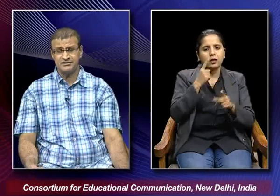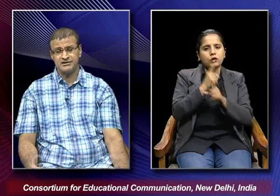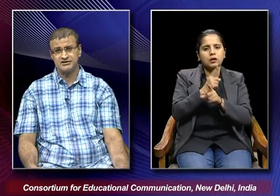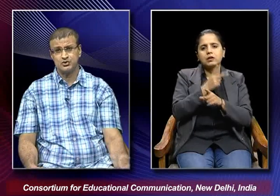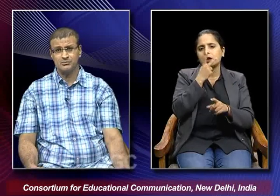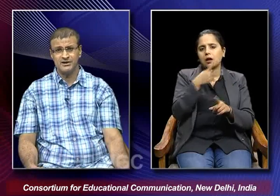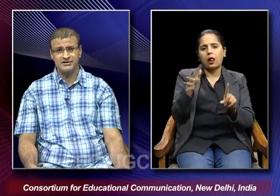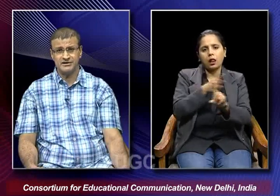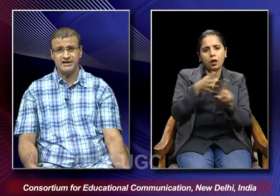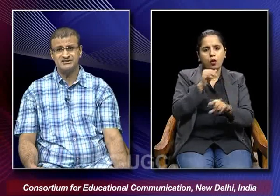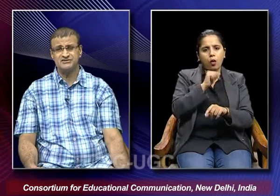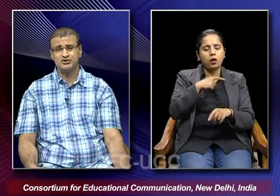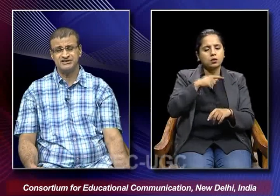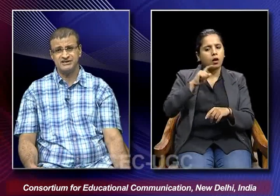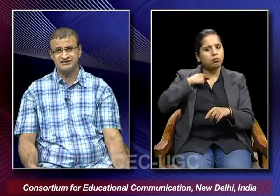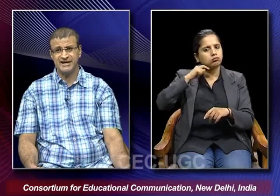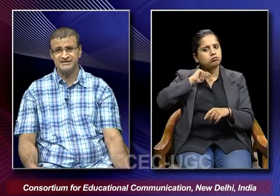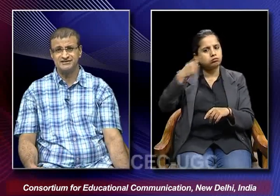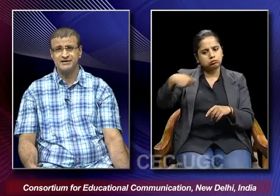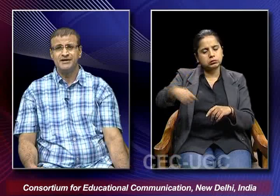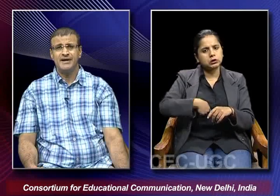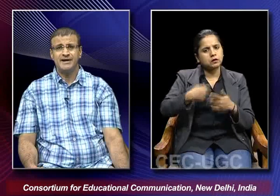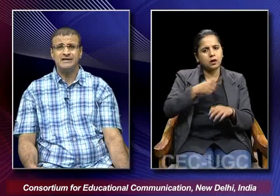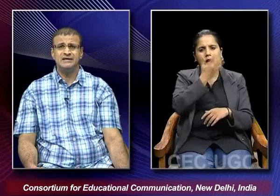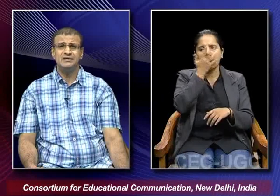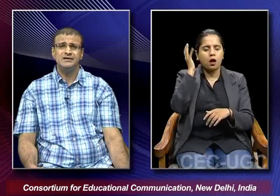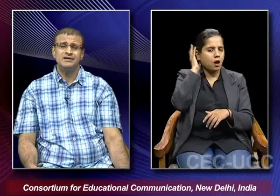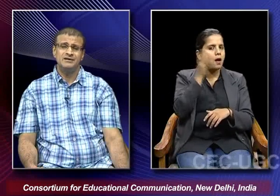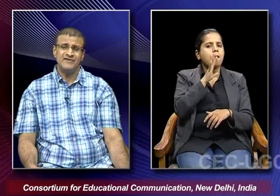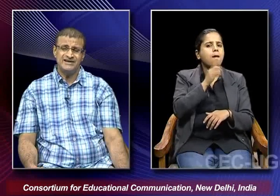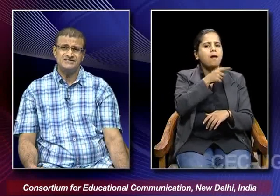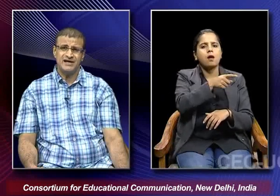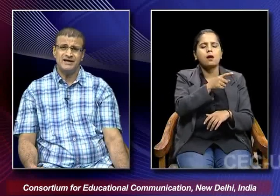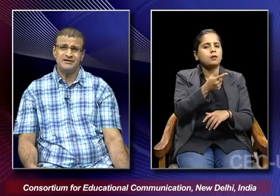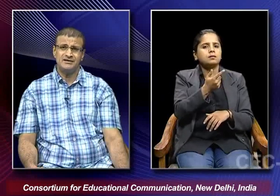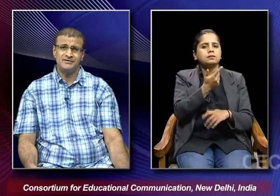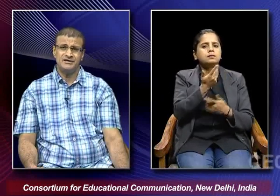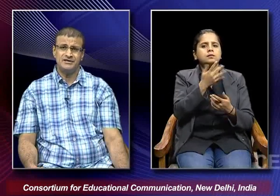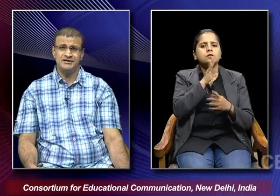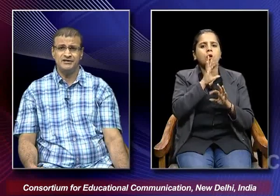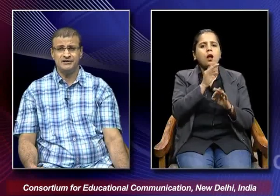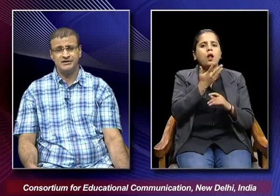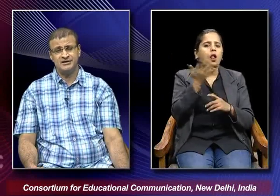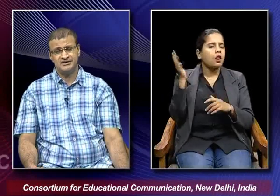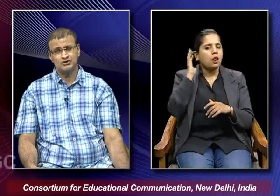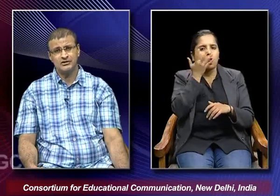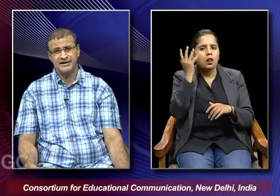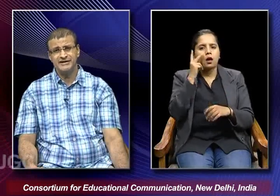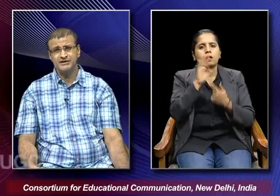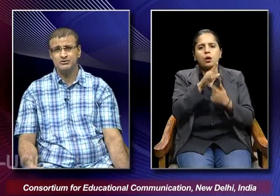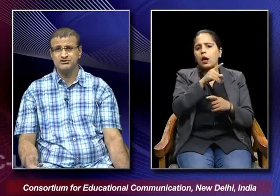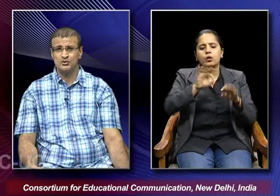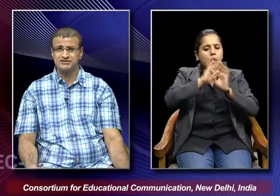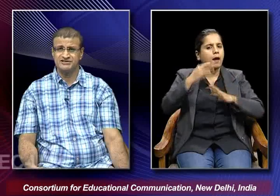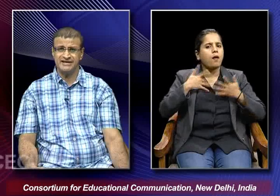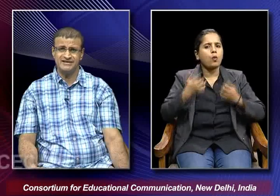in his own murder as he was in a disguise and he finds that he he he is not ready